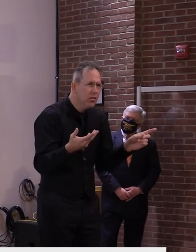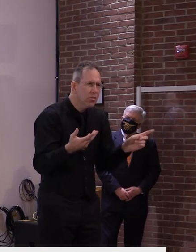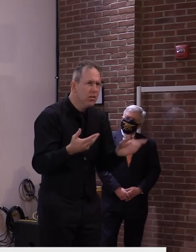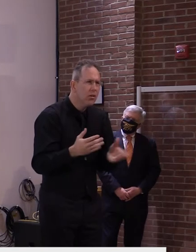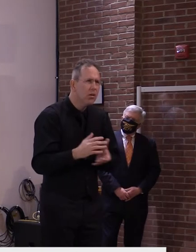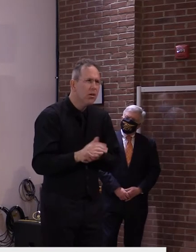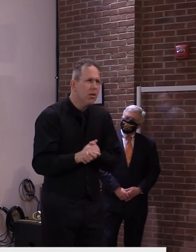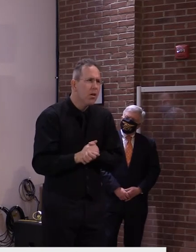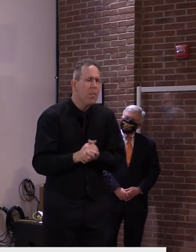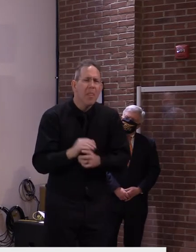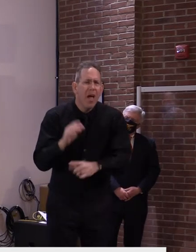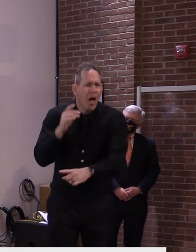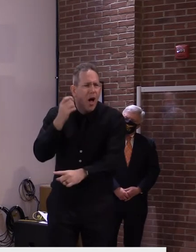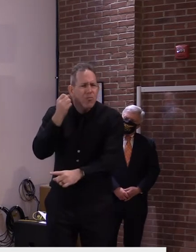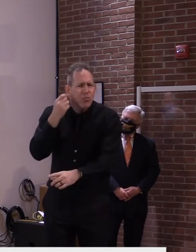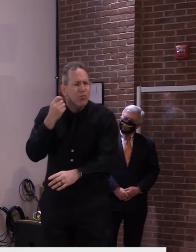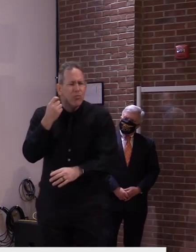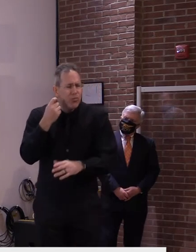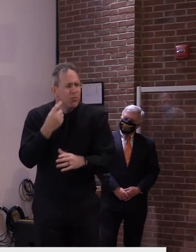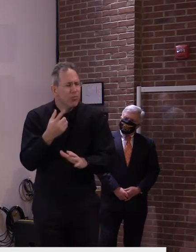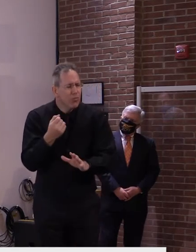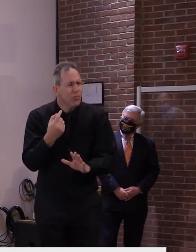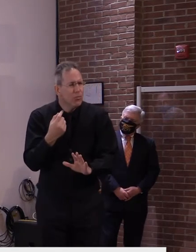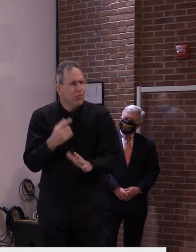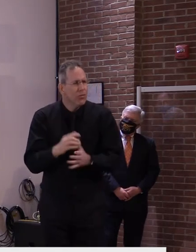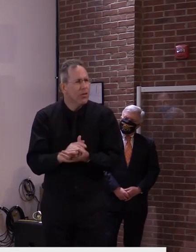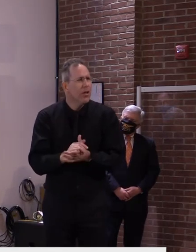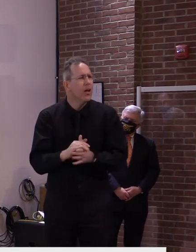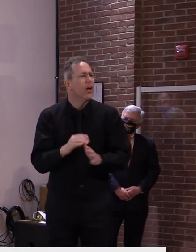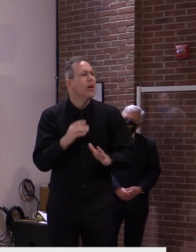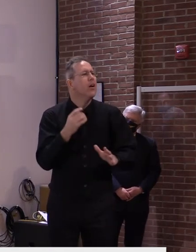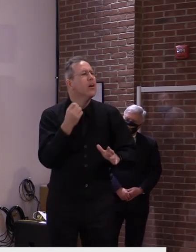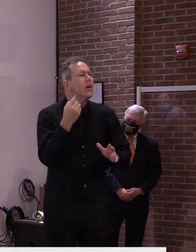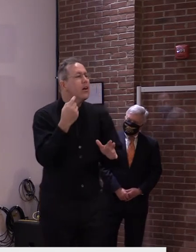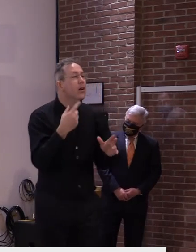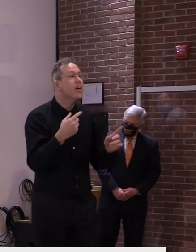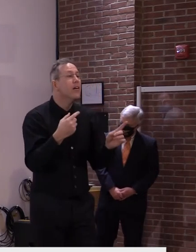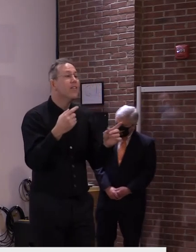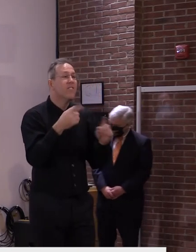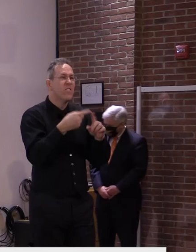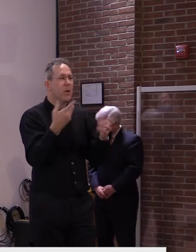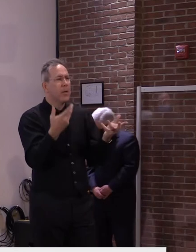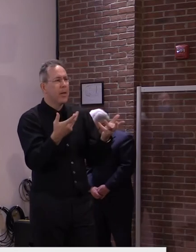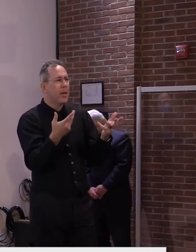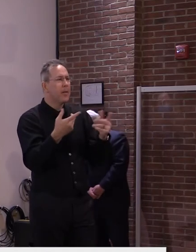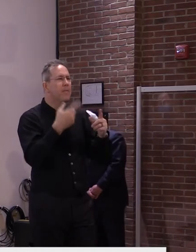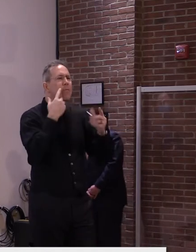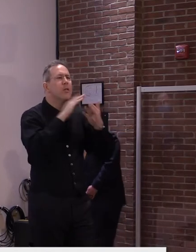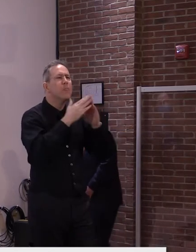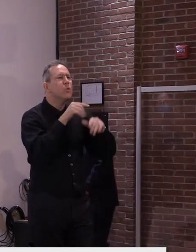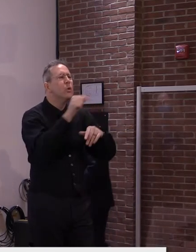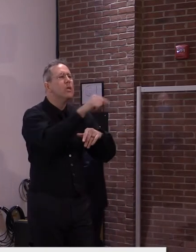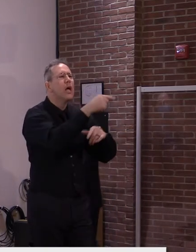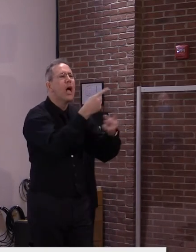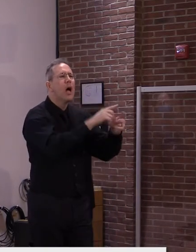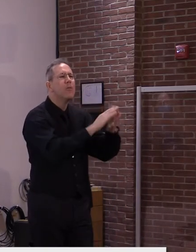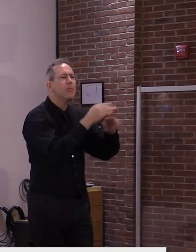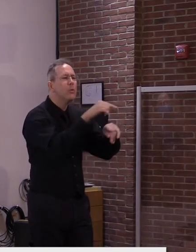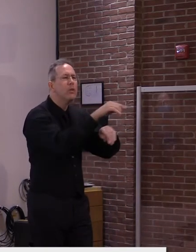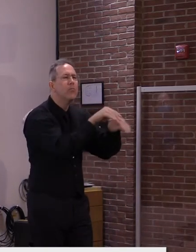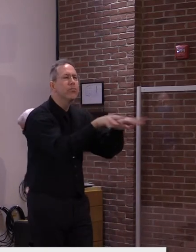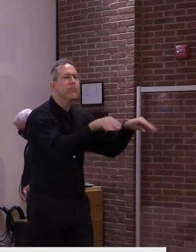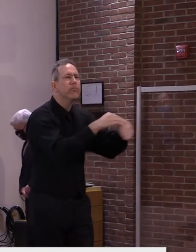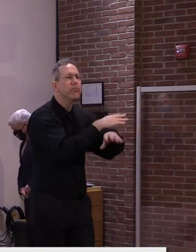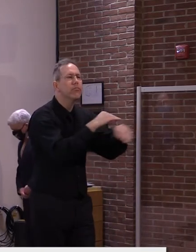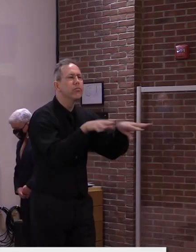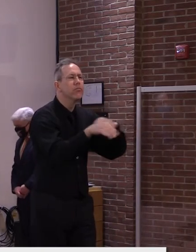So I would say, you know, a lot of that's community spread, and they have to be integrated with some of the sports, I would say. I'm